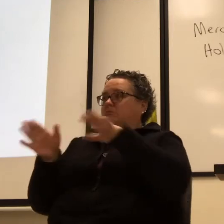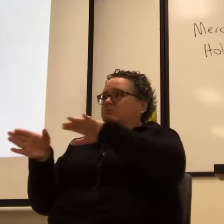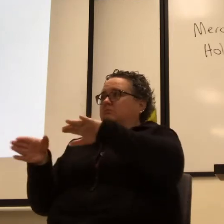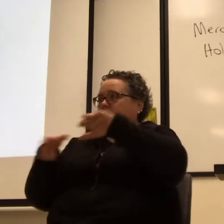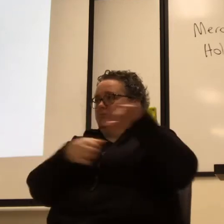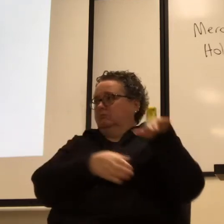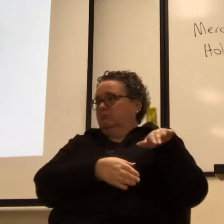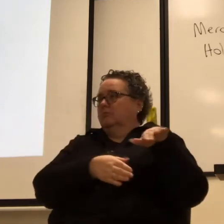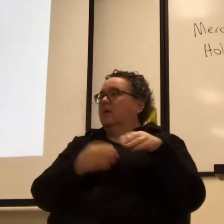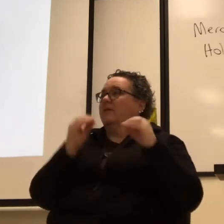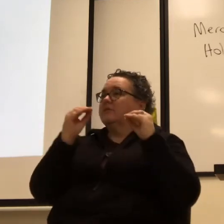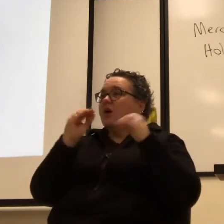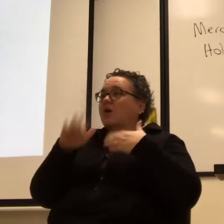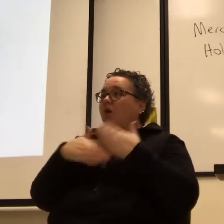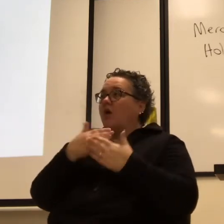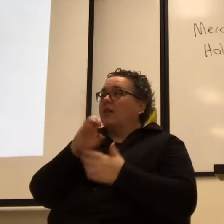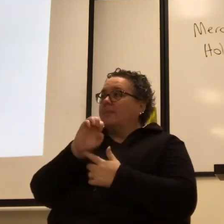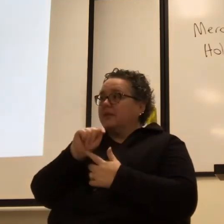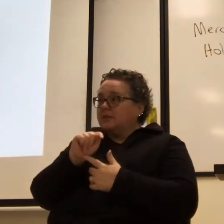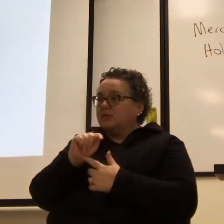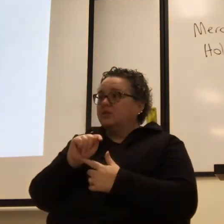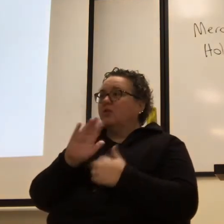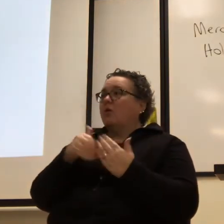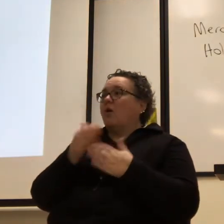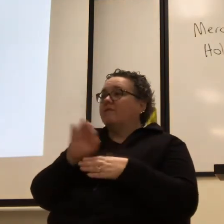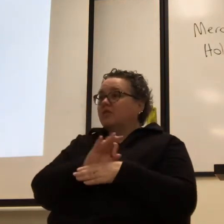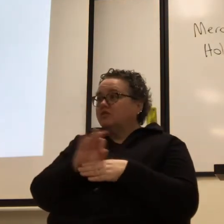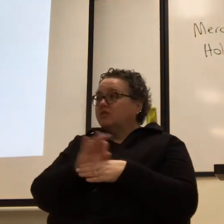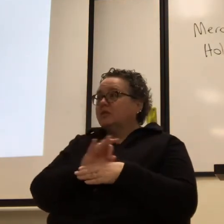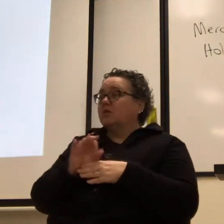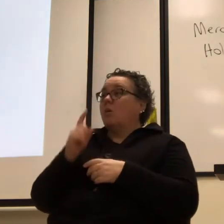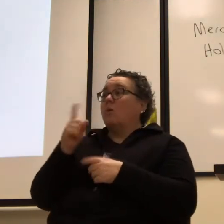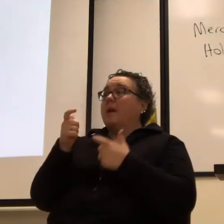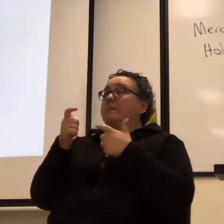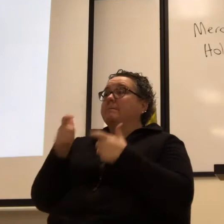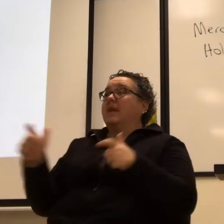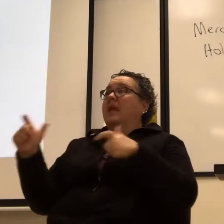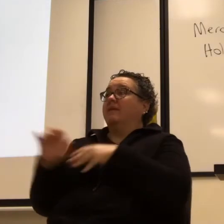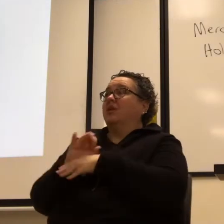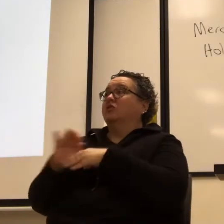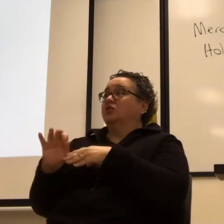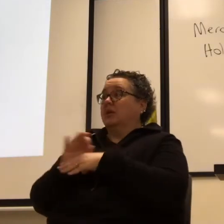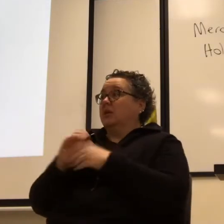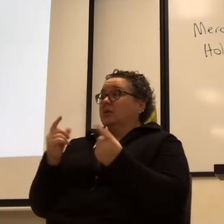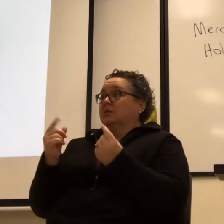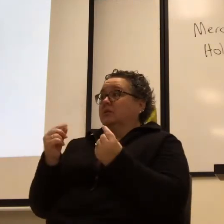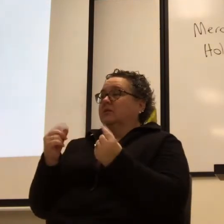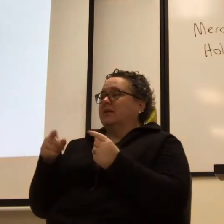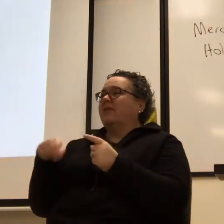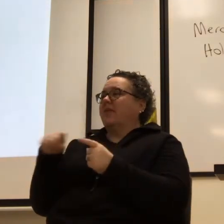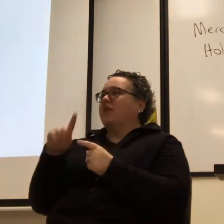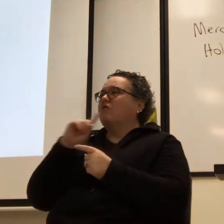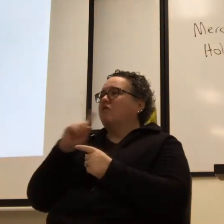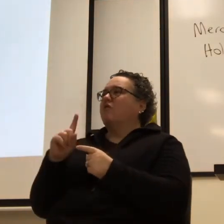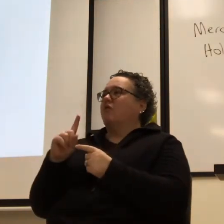epithelial tissues and all their functions, one major function of epithelial tissues is they are a component of